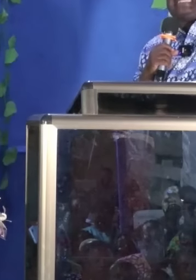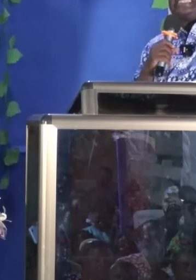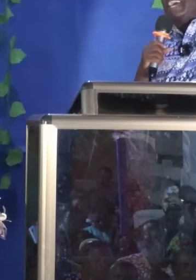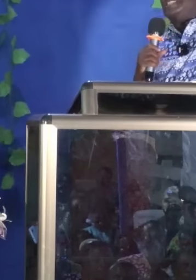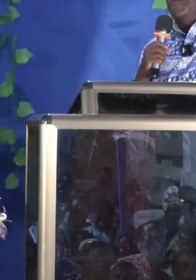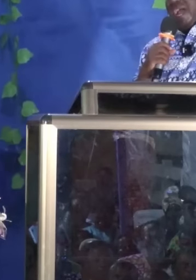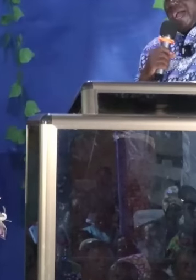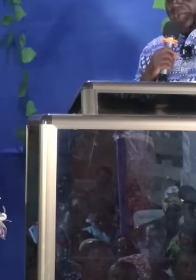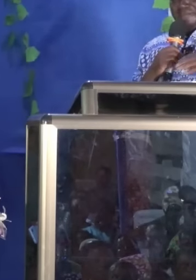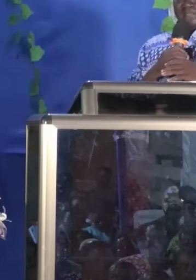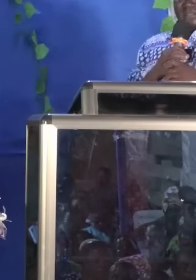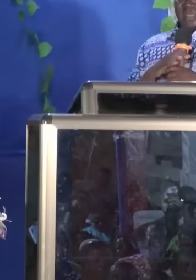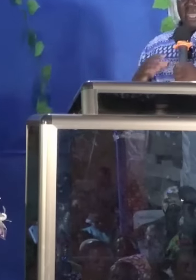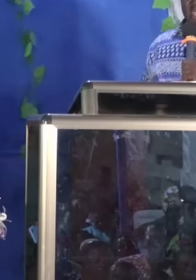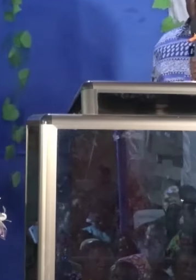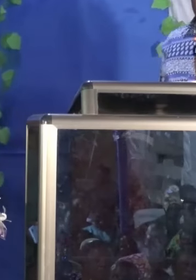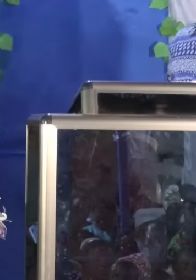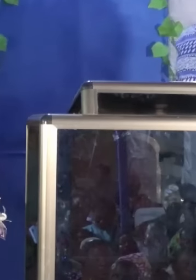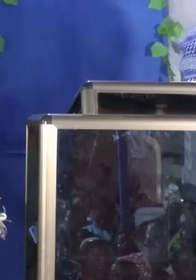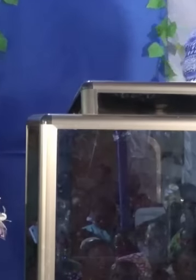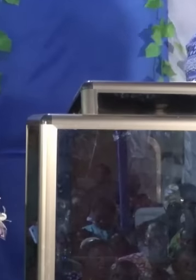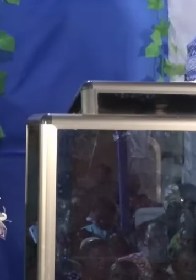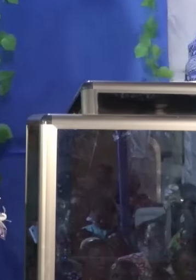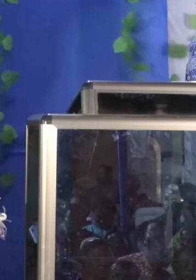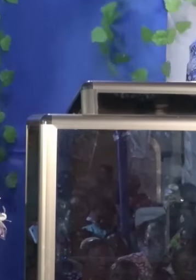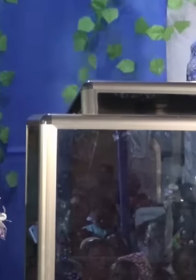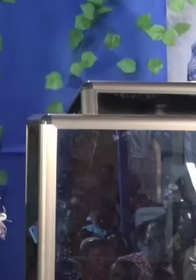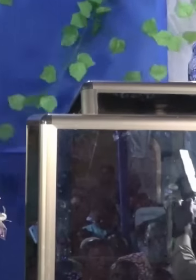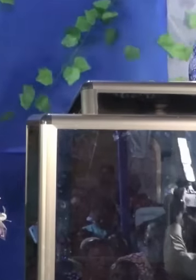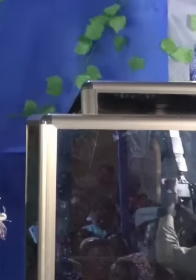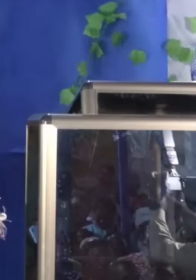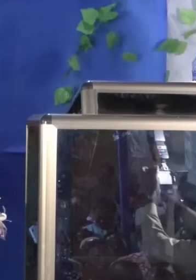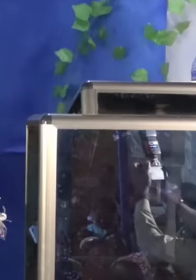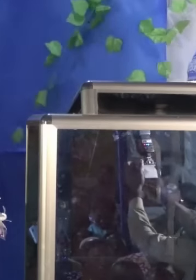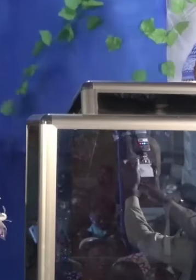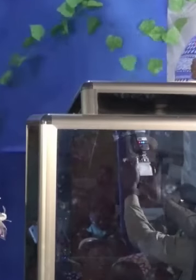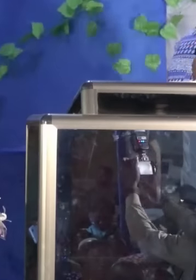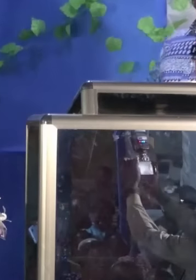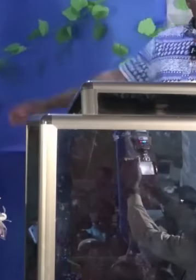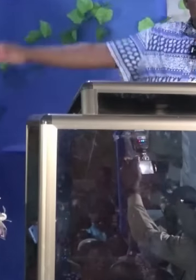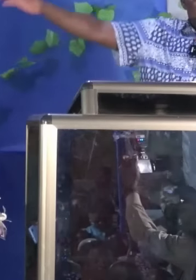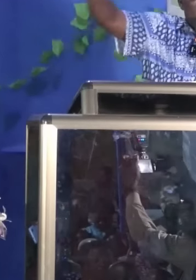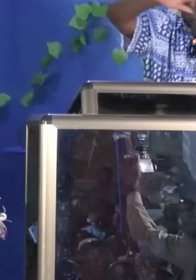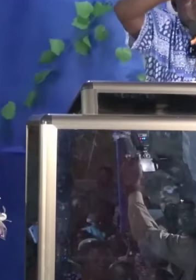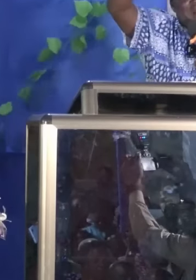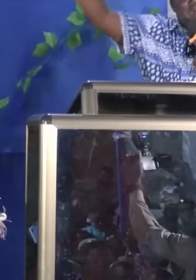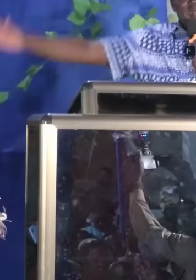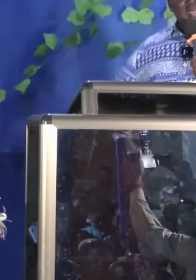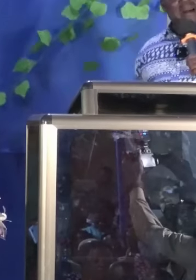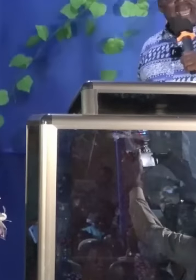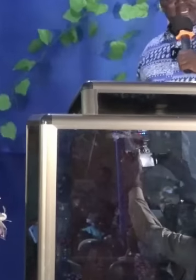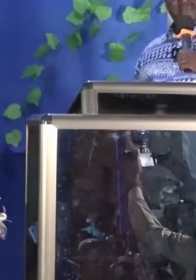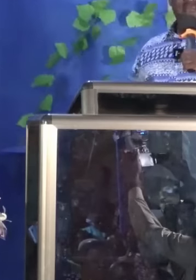ɛwɔ asante akyem nyinaa sɛ momfa mo number ma me na menhwɛ sɛ mo dodoɔ yɛ sɛn ɛna ɔmede ɔmo